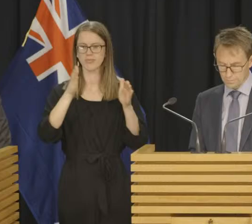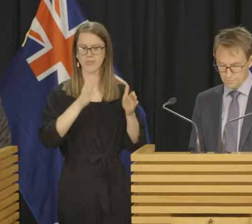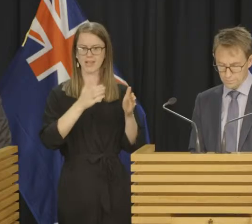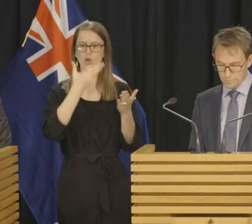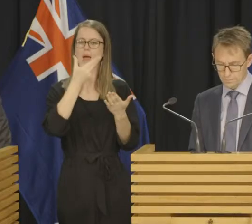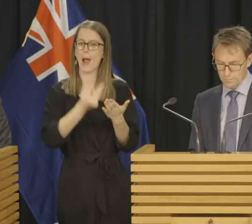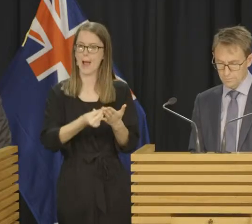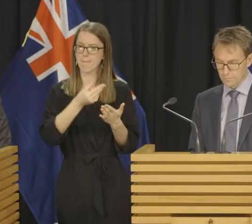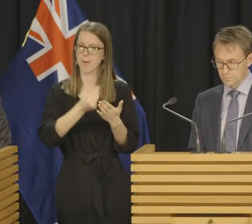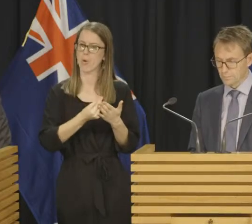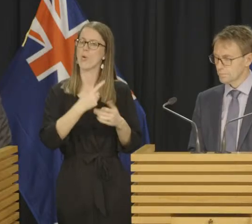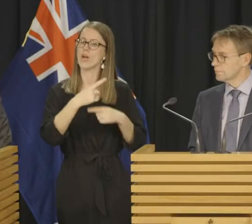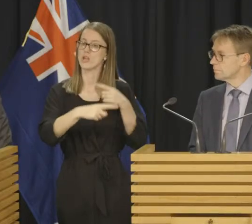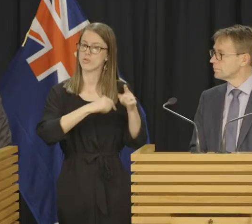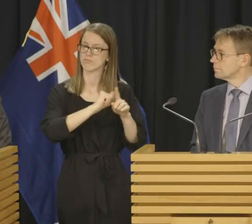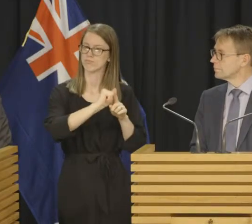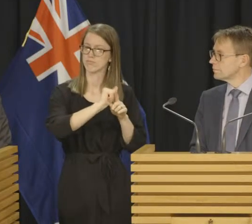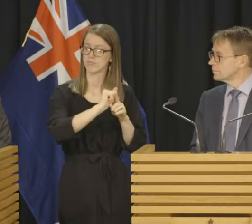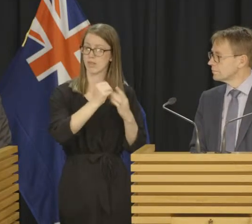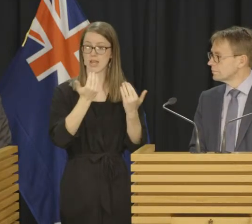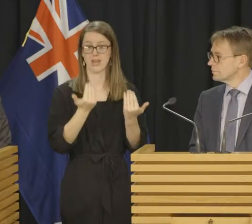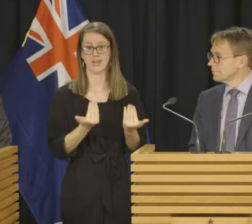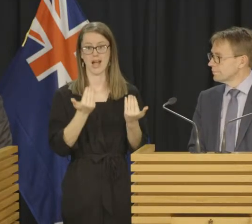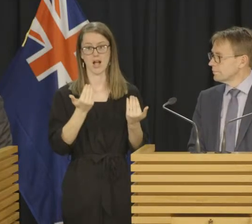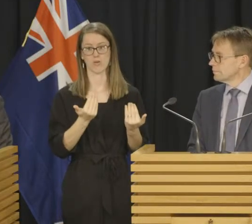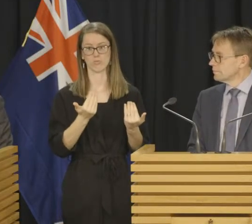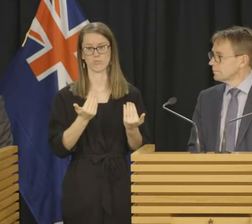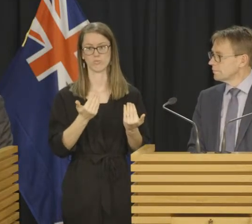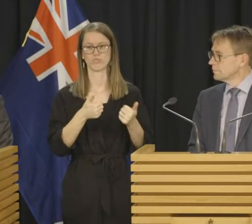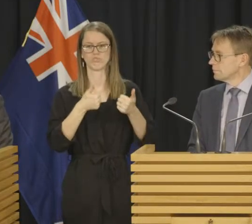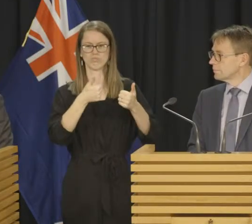Tracer app. I'm happy to report it now has